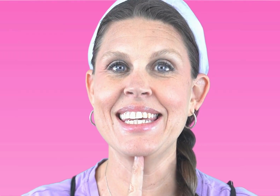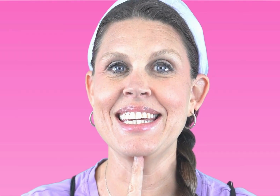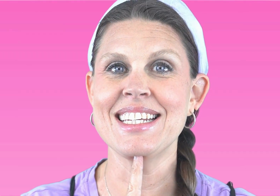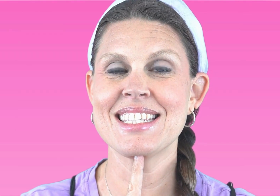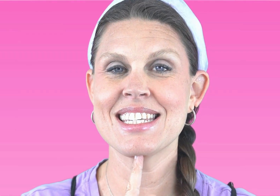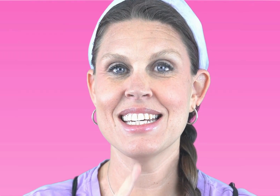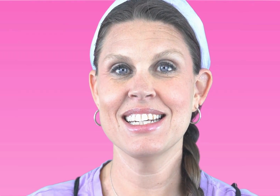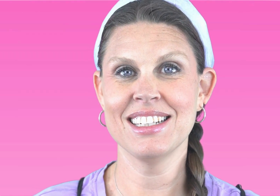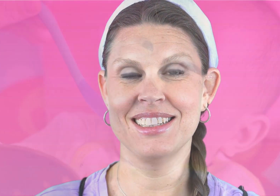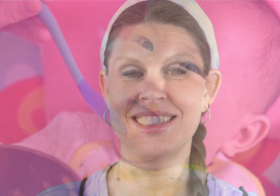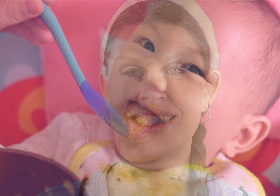Eat.